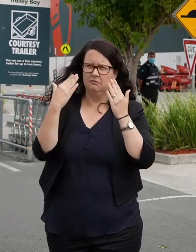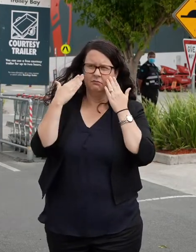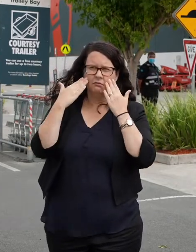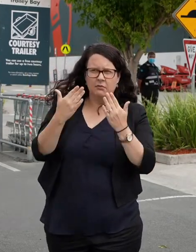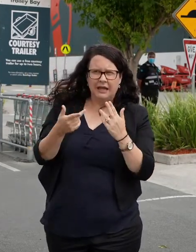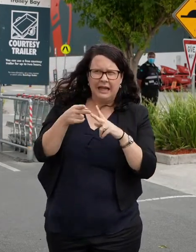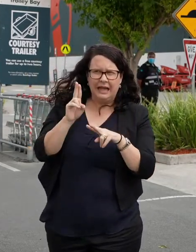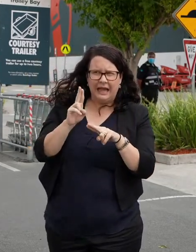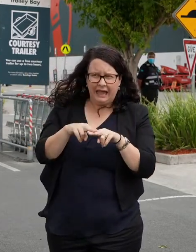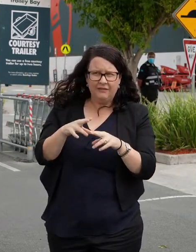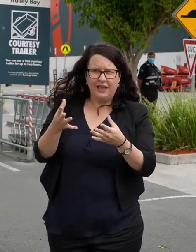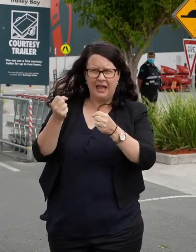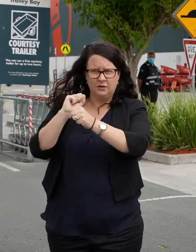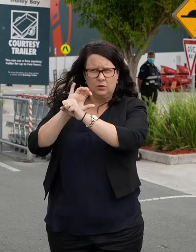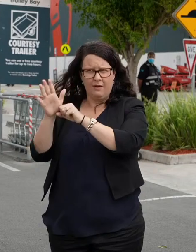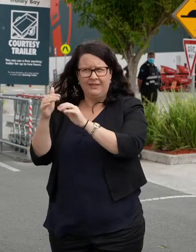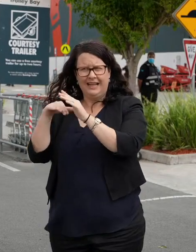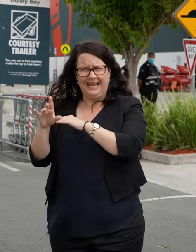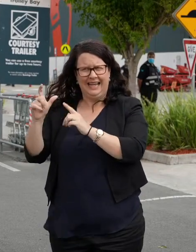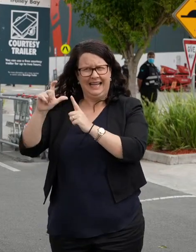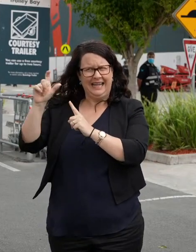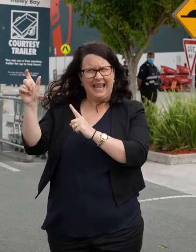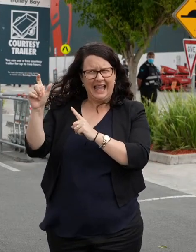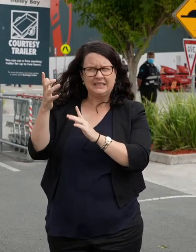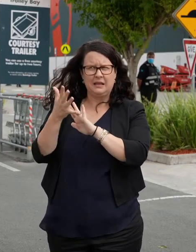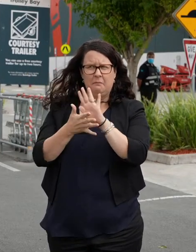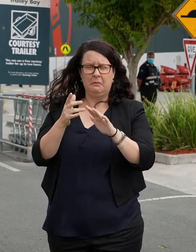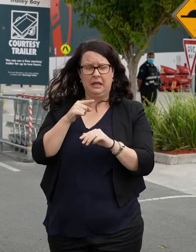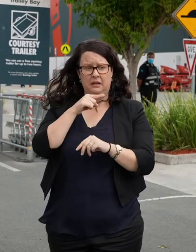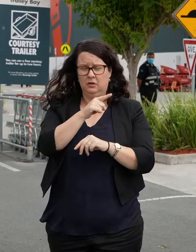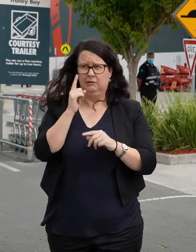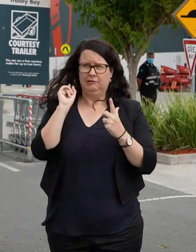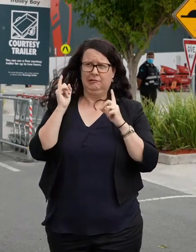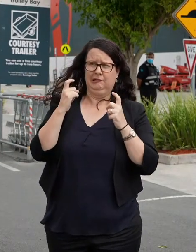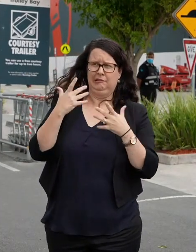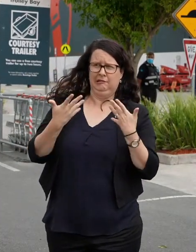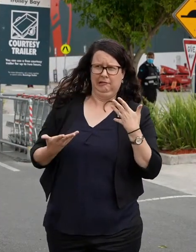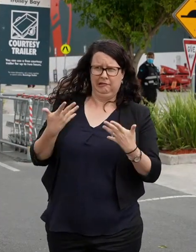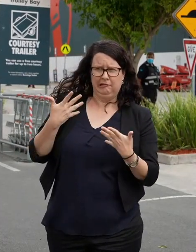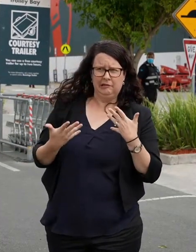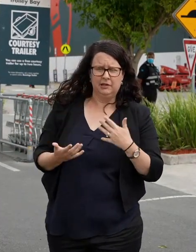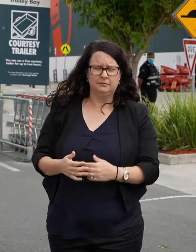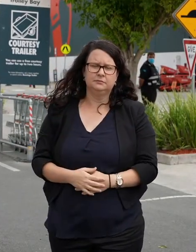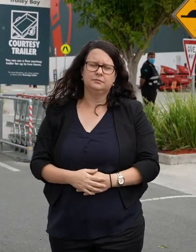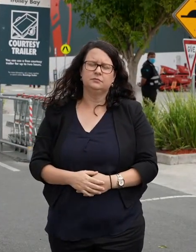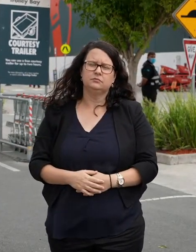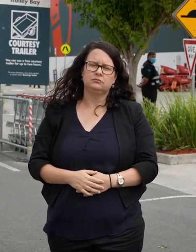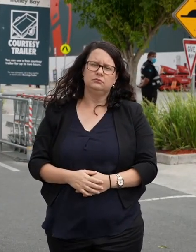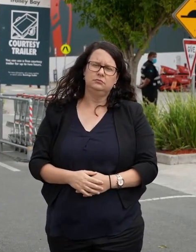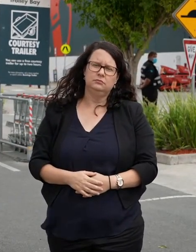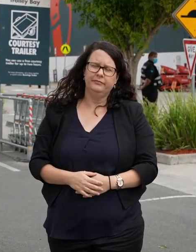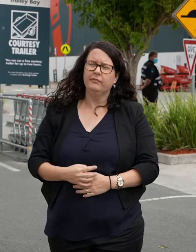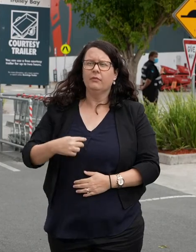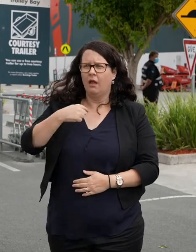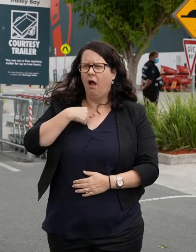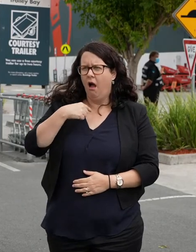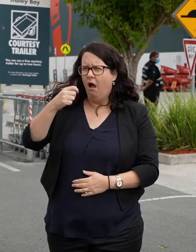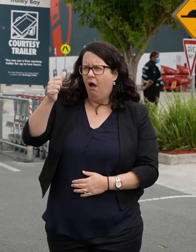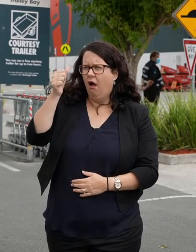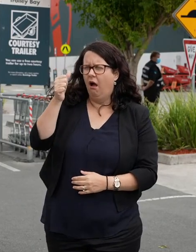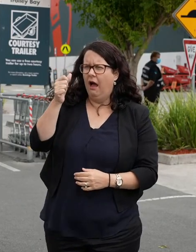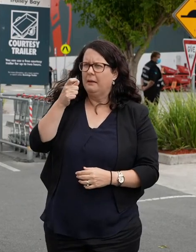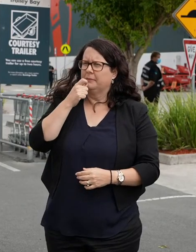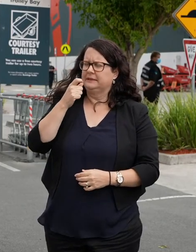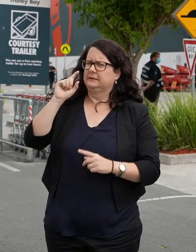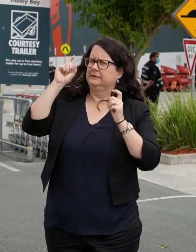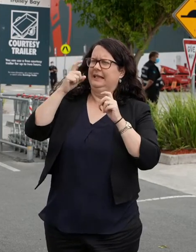she was infectious in Cairns. Does that raise any concern for you? Look, we're obviously concerned that if she was infectious in Cairns, that